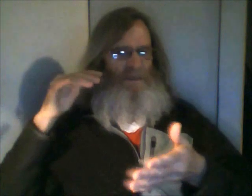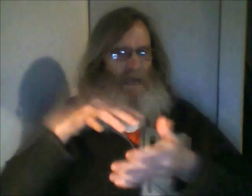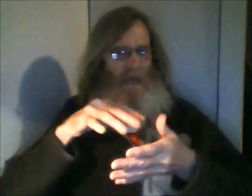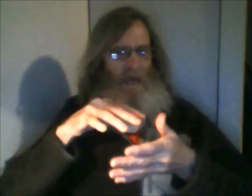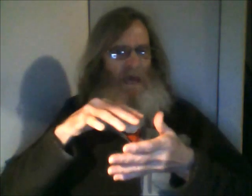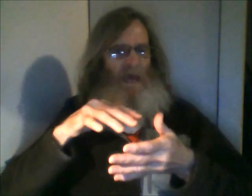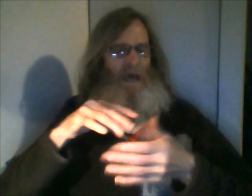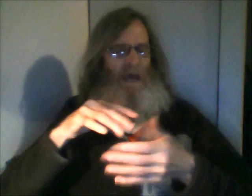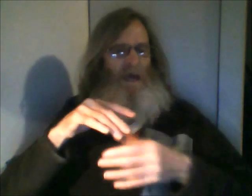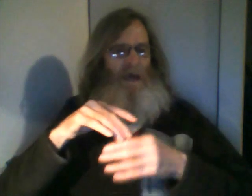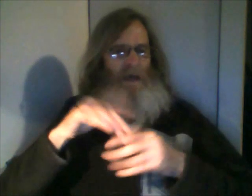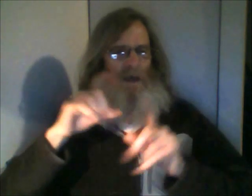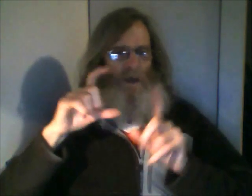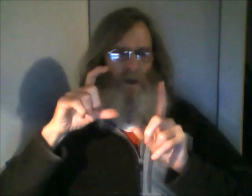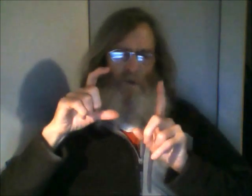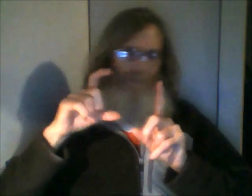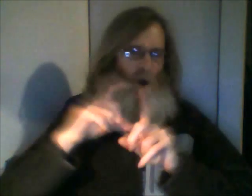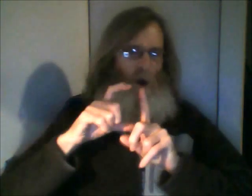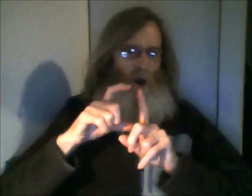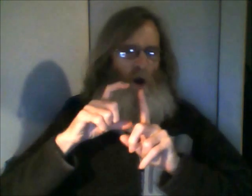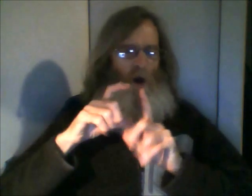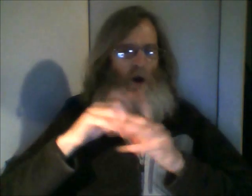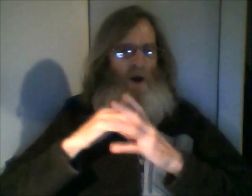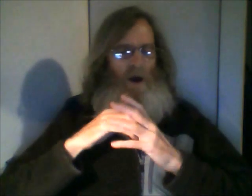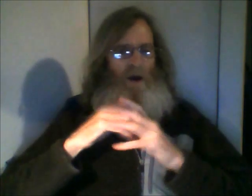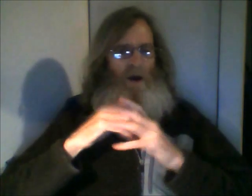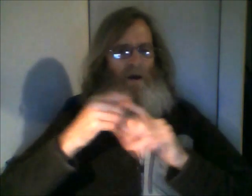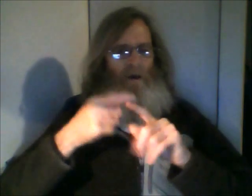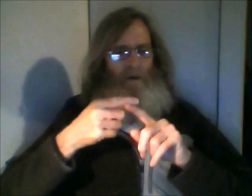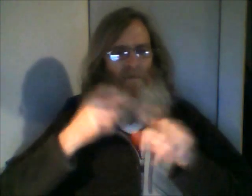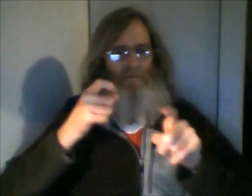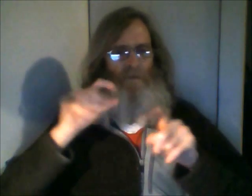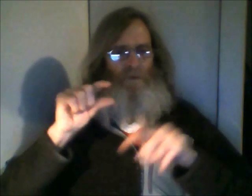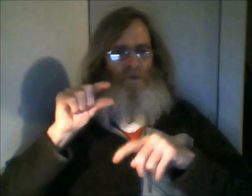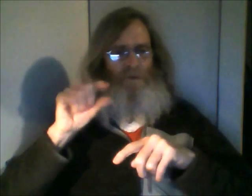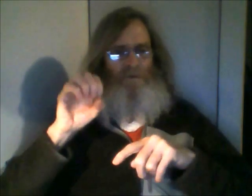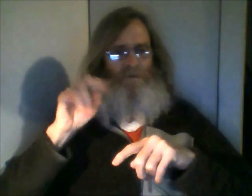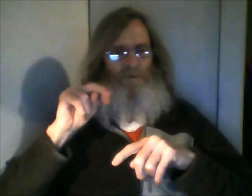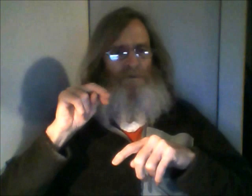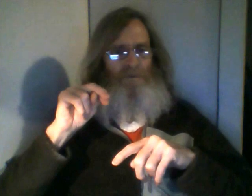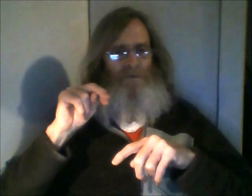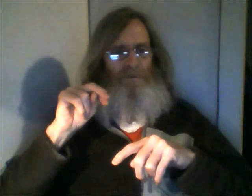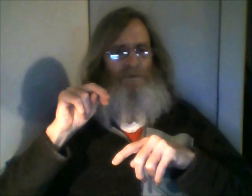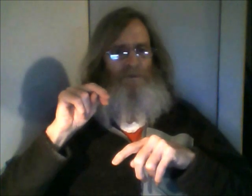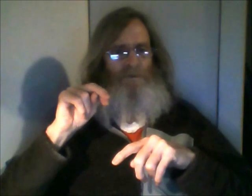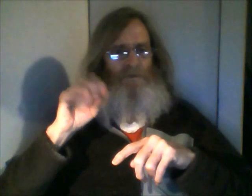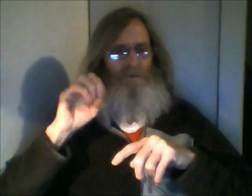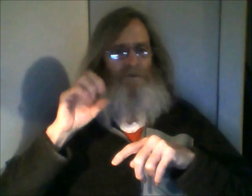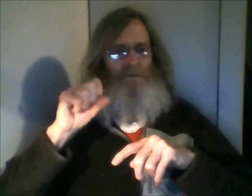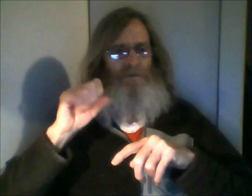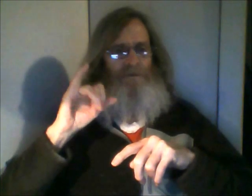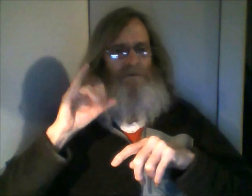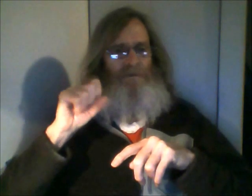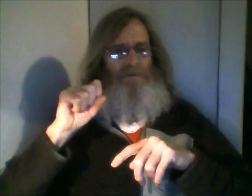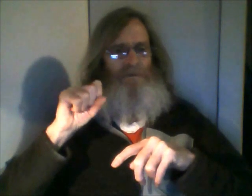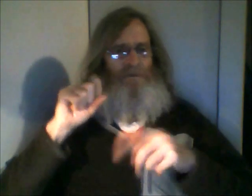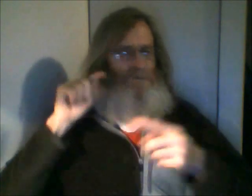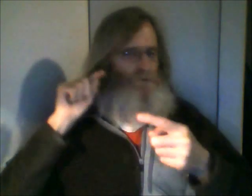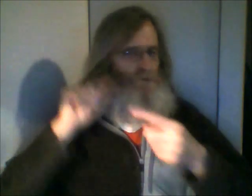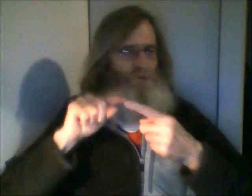In our out of this world, Disney Planet pulls out all the stops. It's a pretty good feeling. For